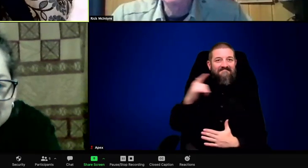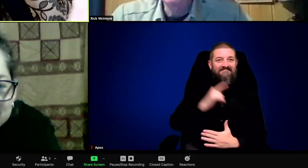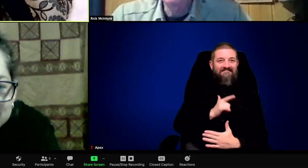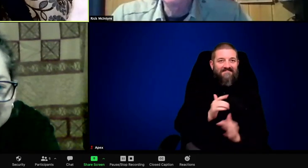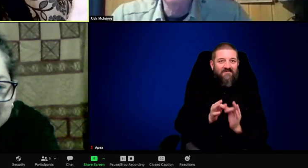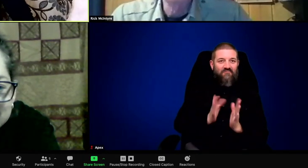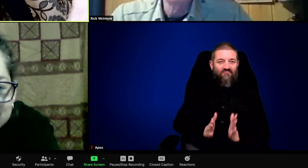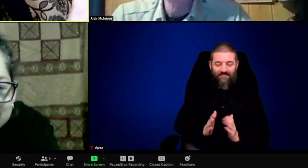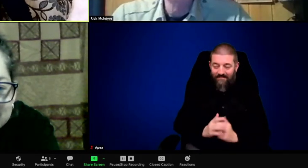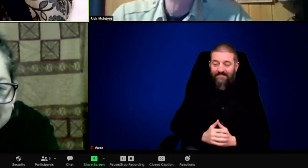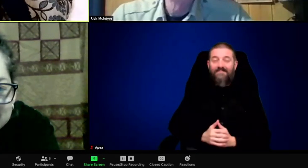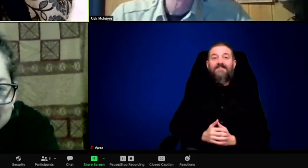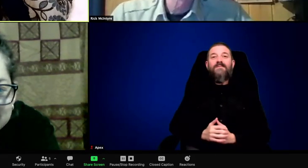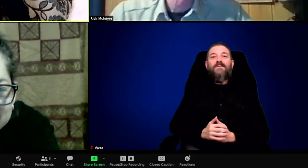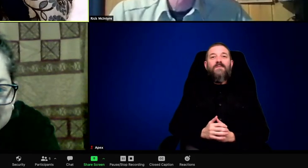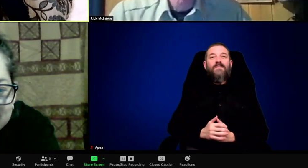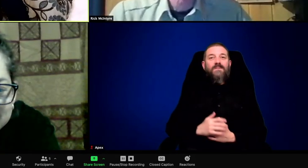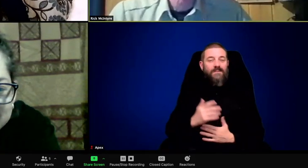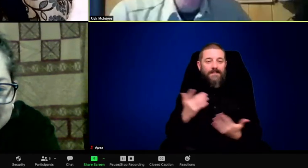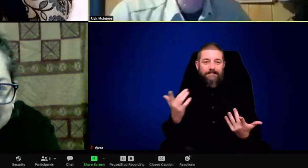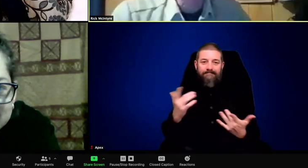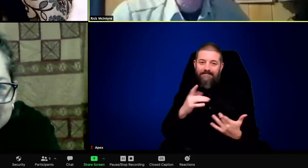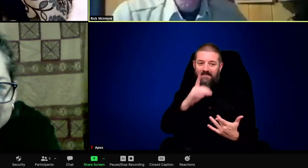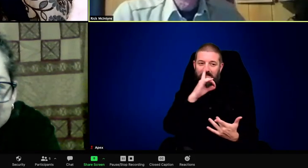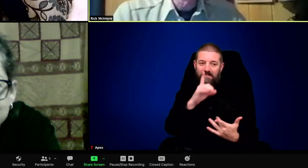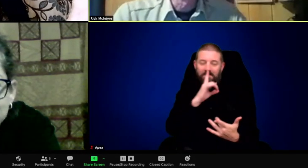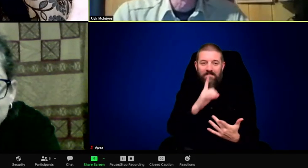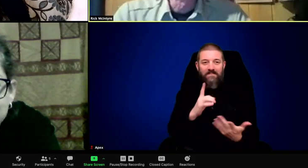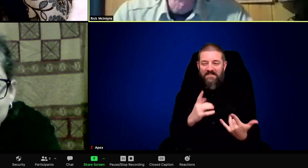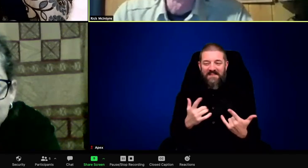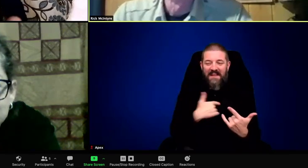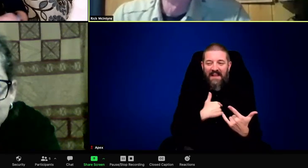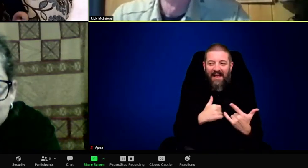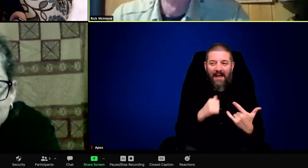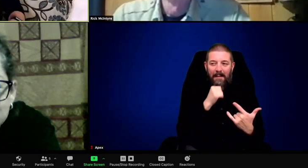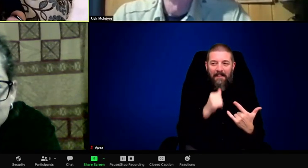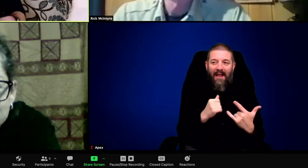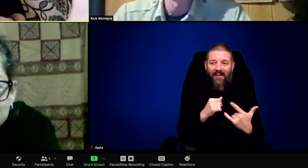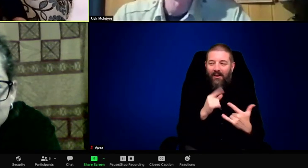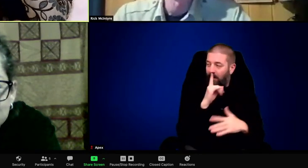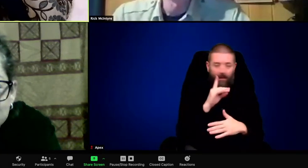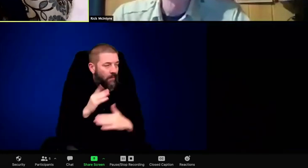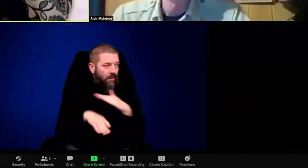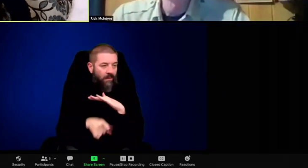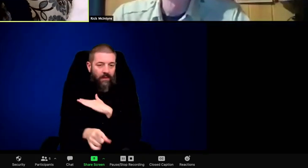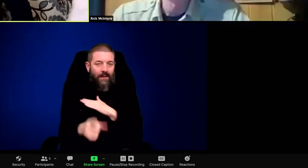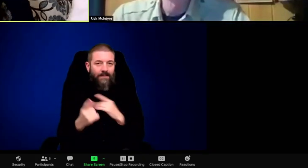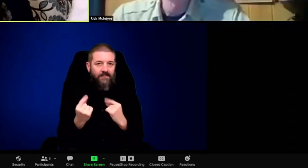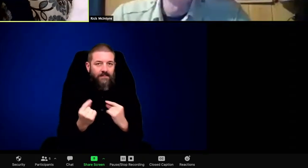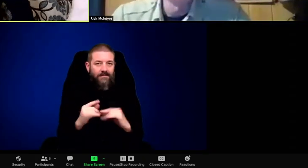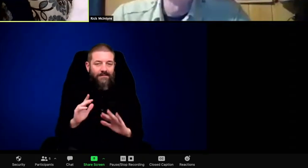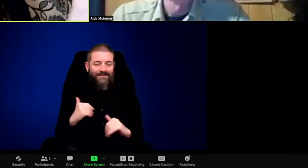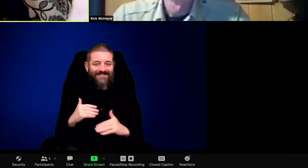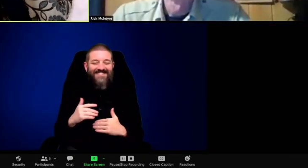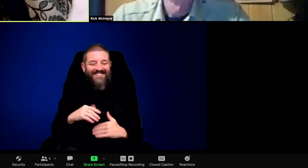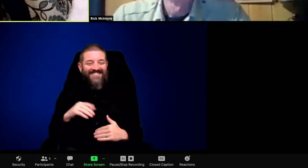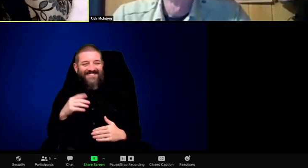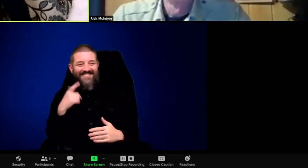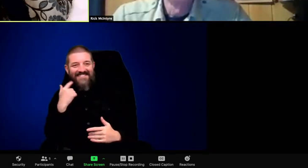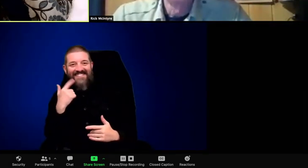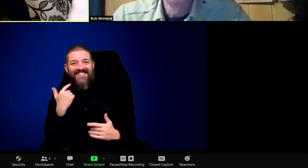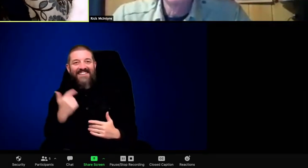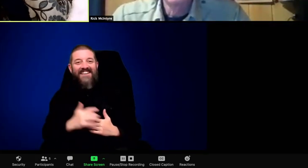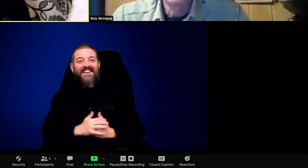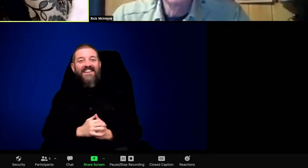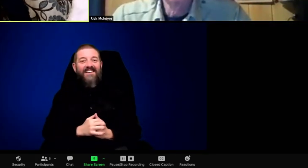And then, you know, the title of the book. Yeah. And the fact that the cat's pooping on